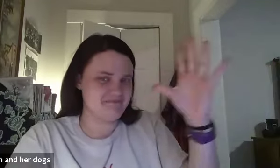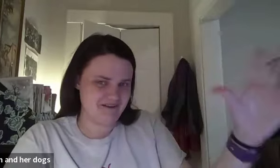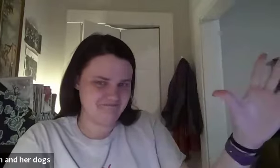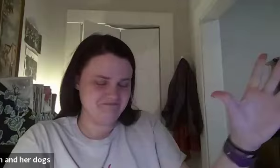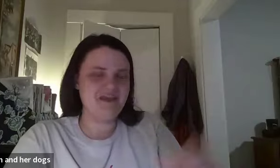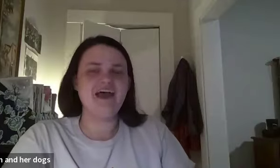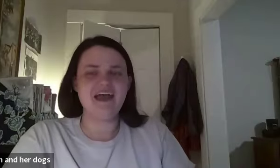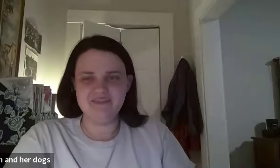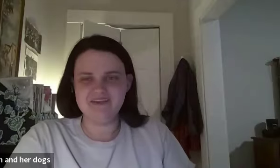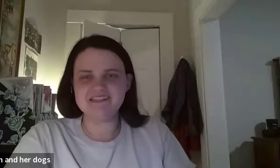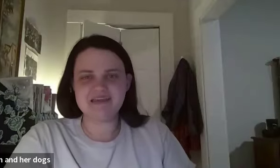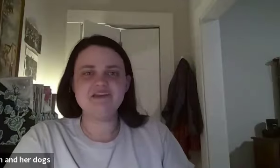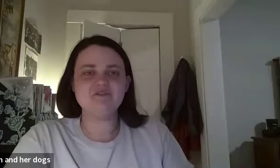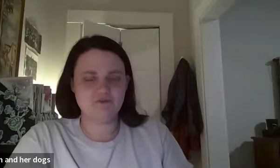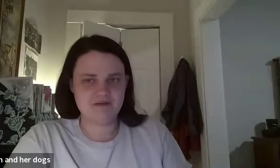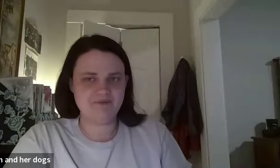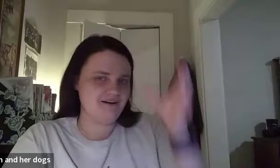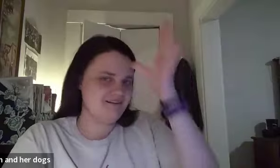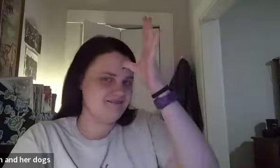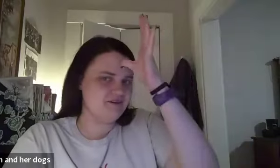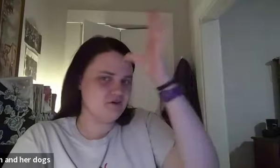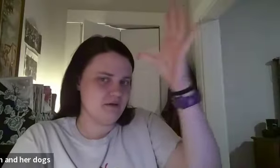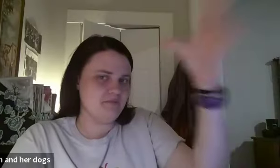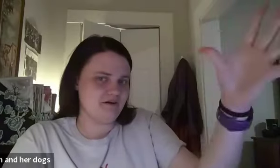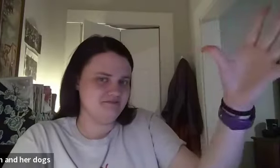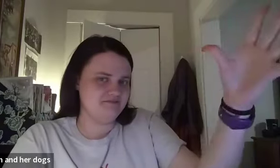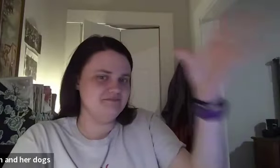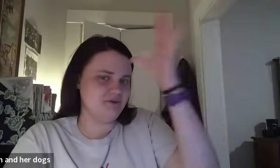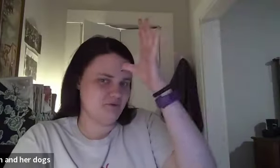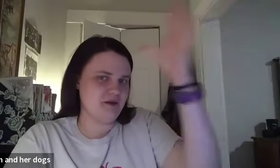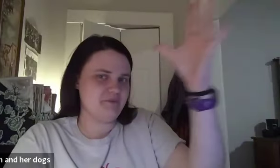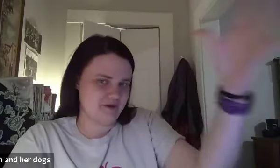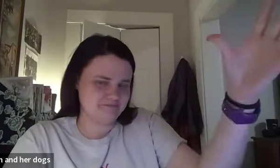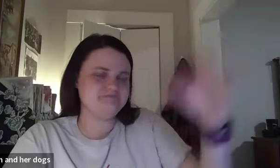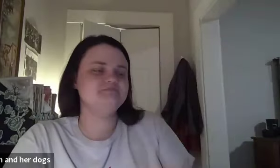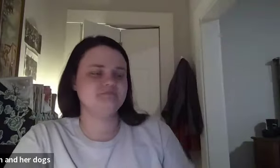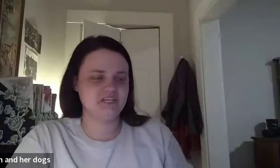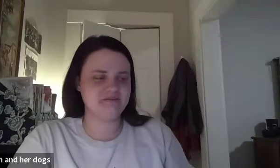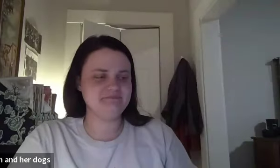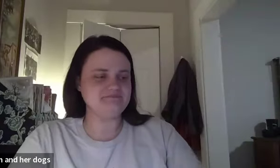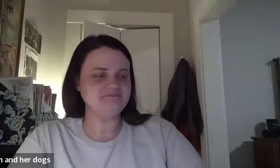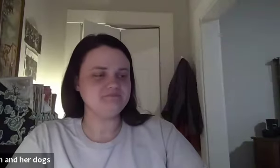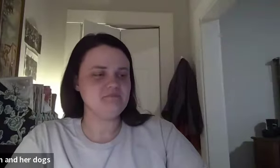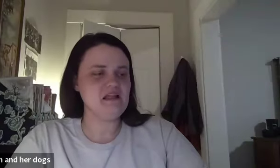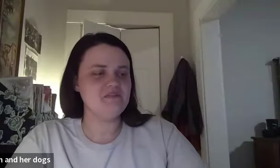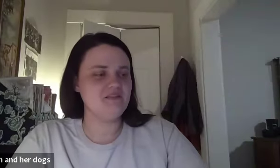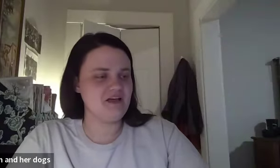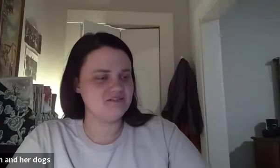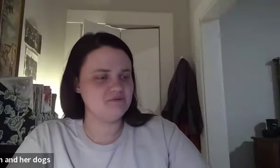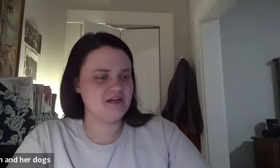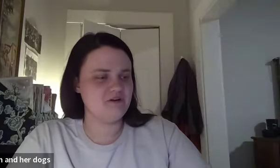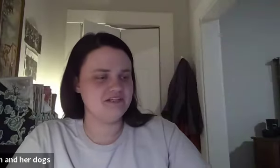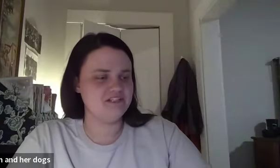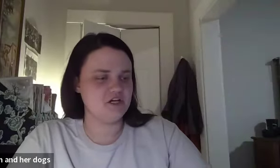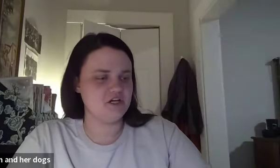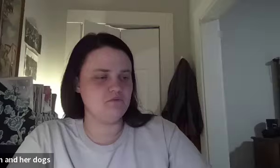grandma. And then the same thing for grandpa, grandpa, grandpa. Okay. The last one I wanted to show